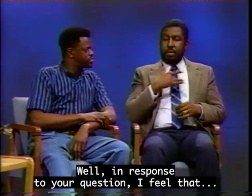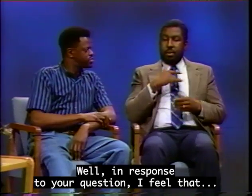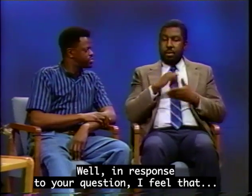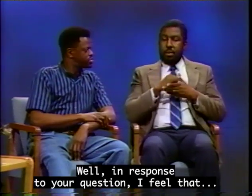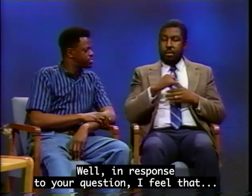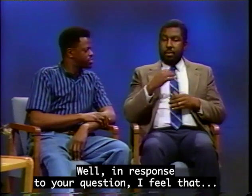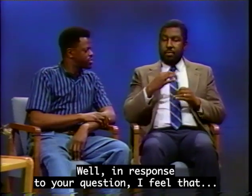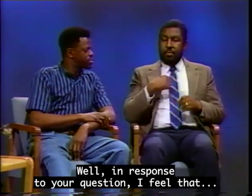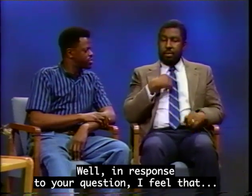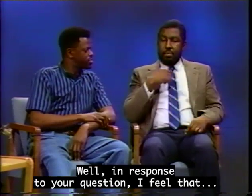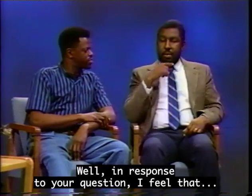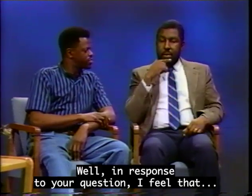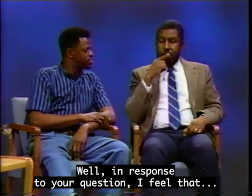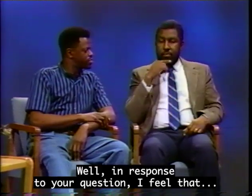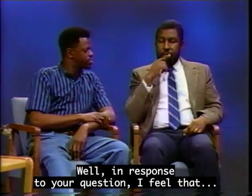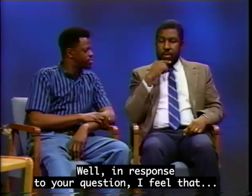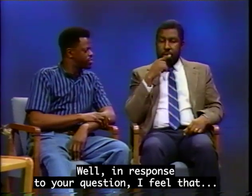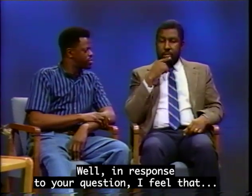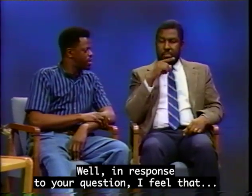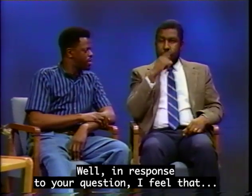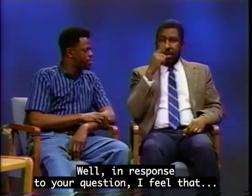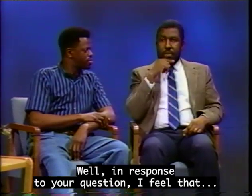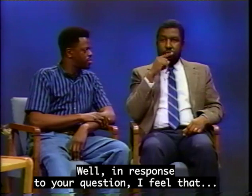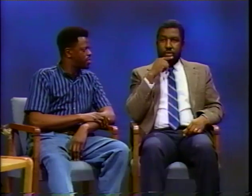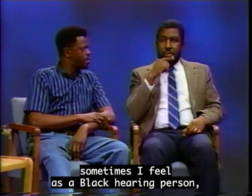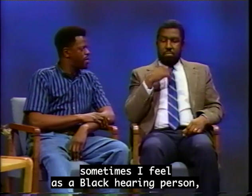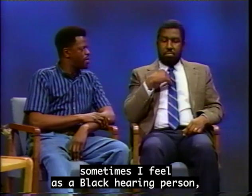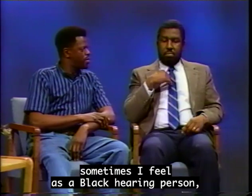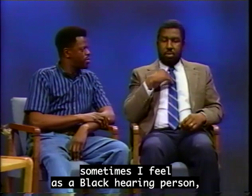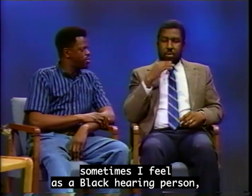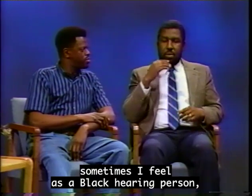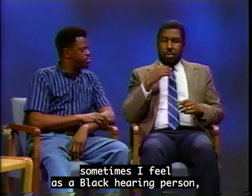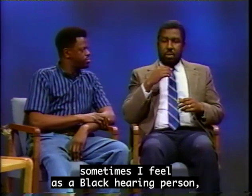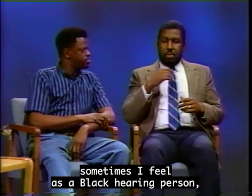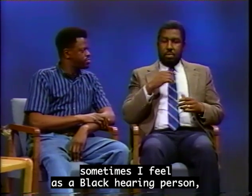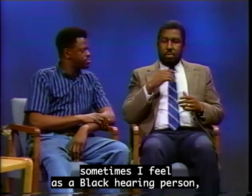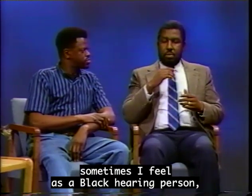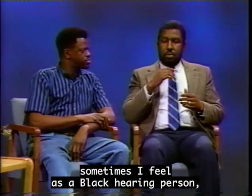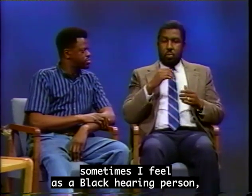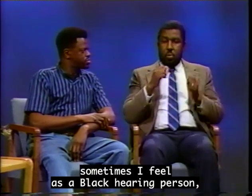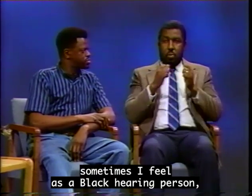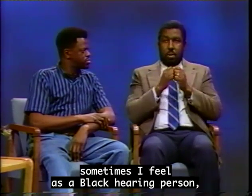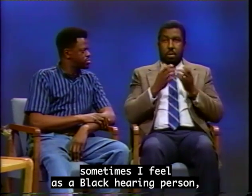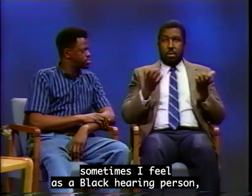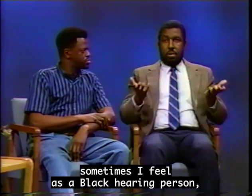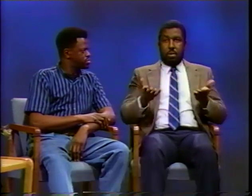Well, in response to your question, I feel that sometimes I feel as a black hearing person